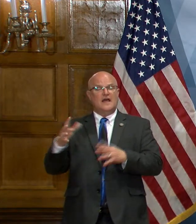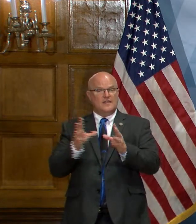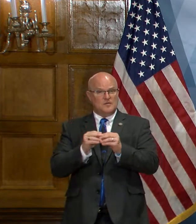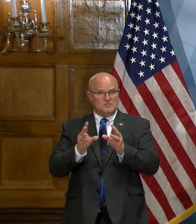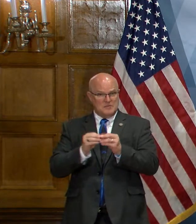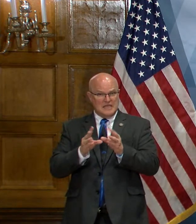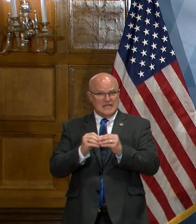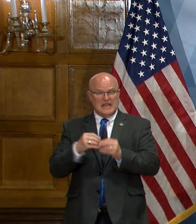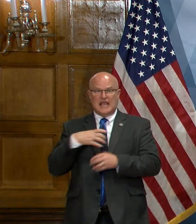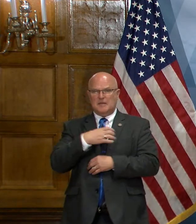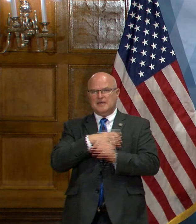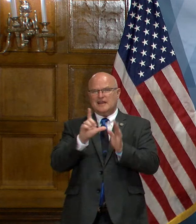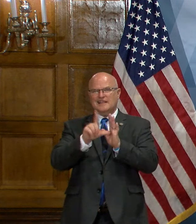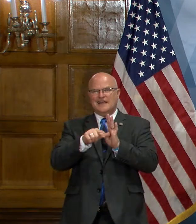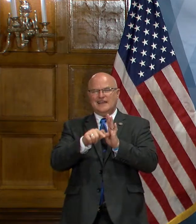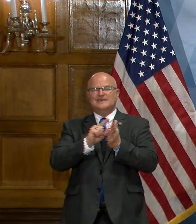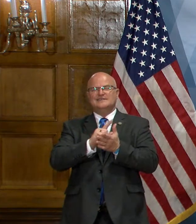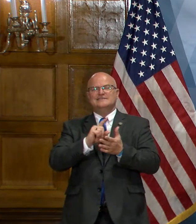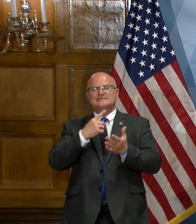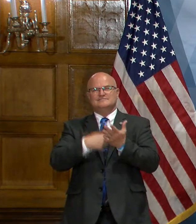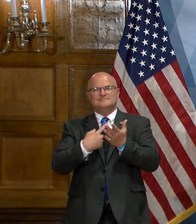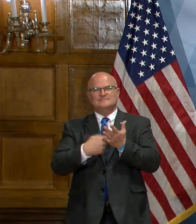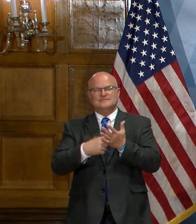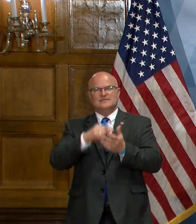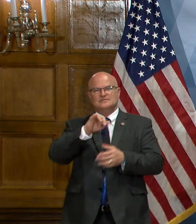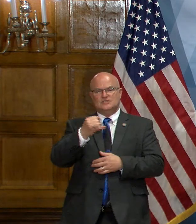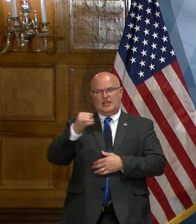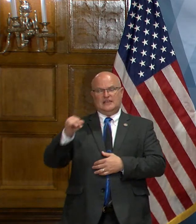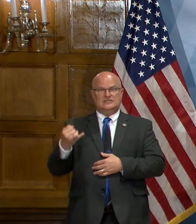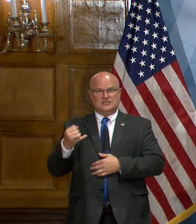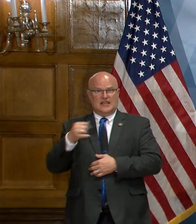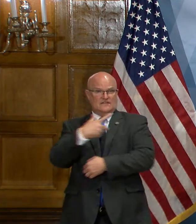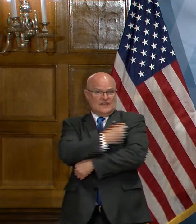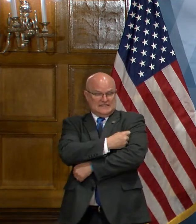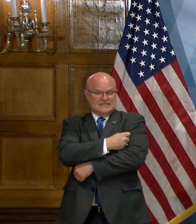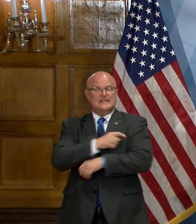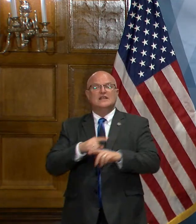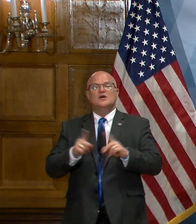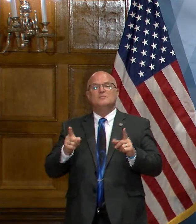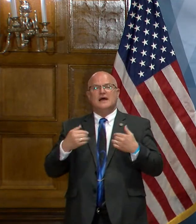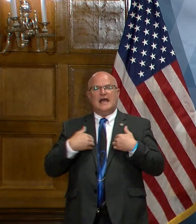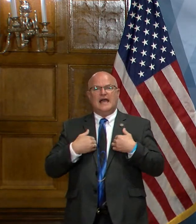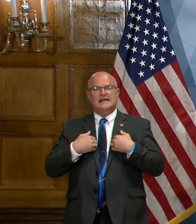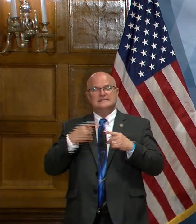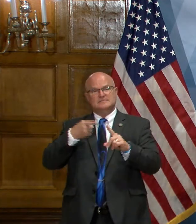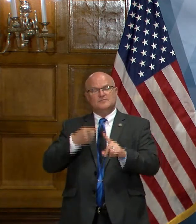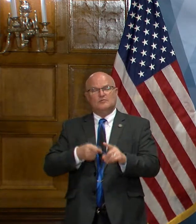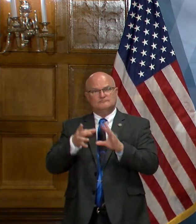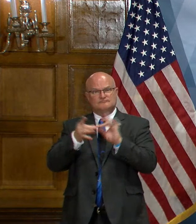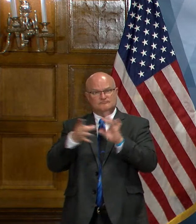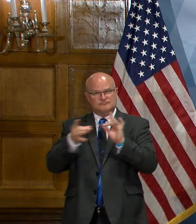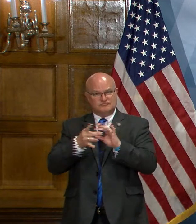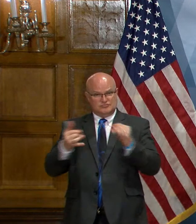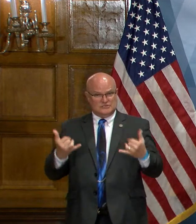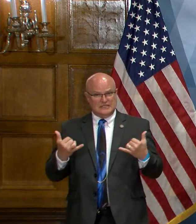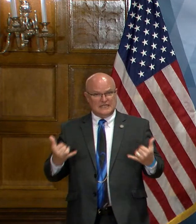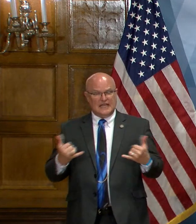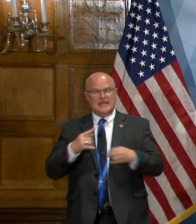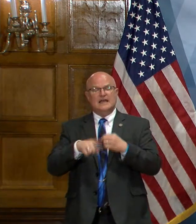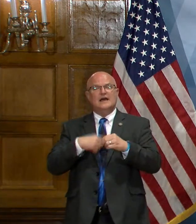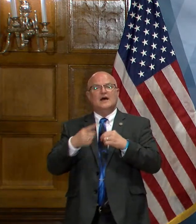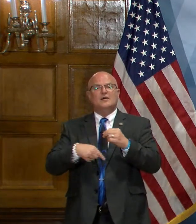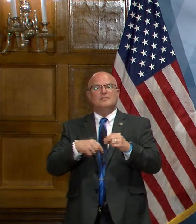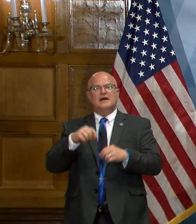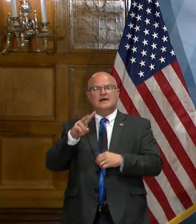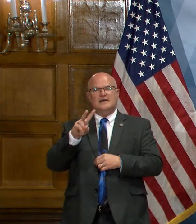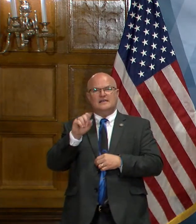meeting of his committee later this week to deal with the J&J vaccine, but he's got some points he wants to emphasize in reference